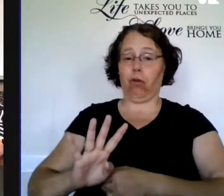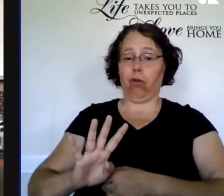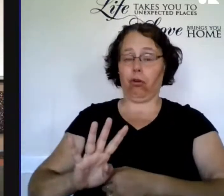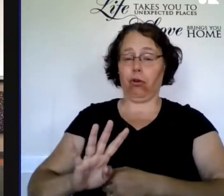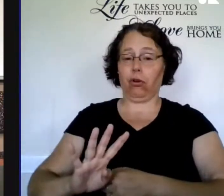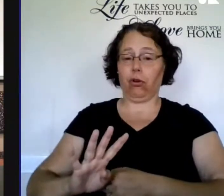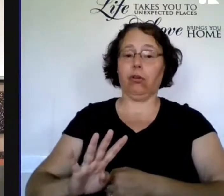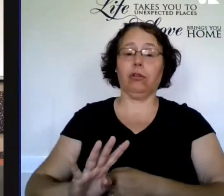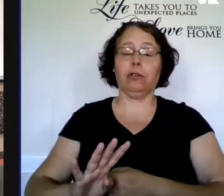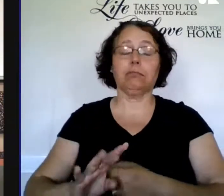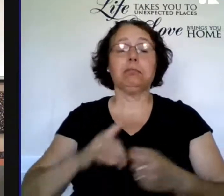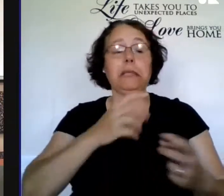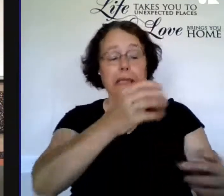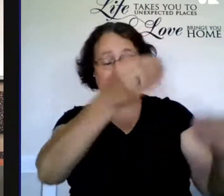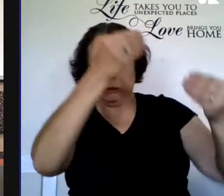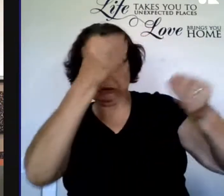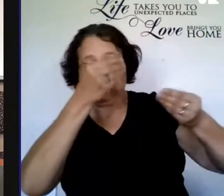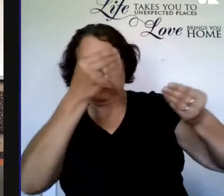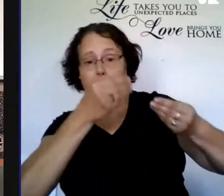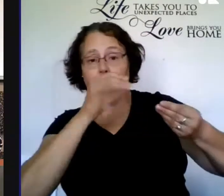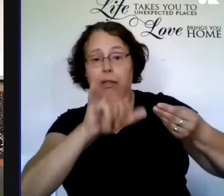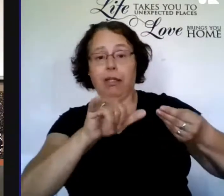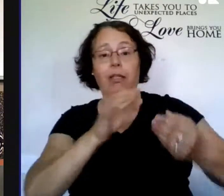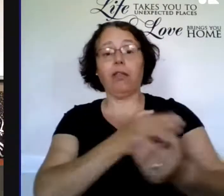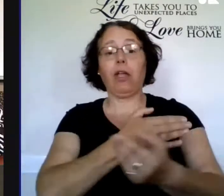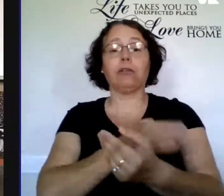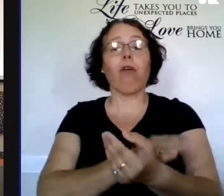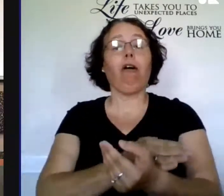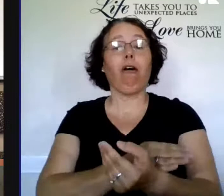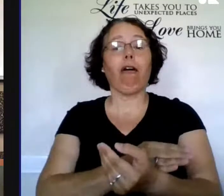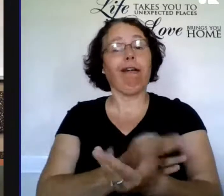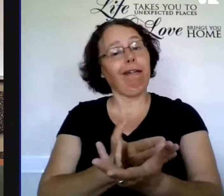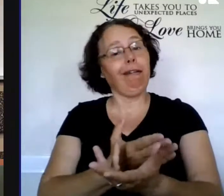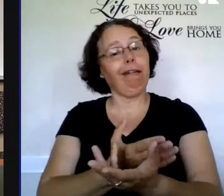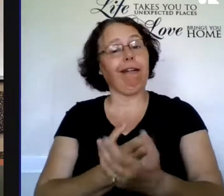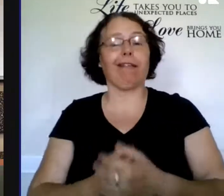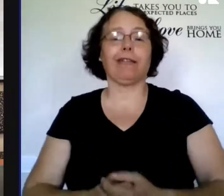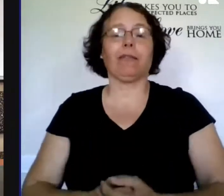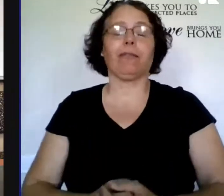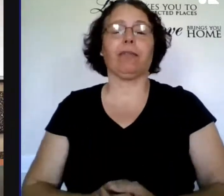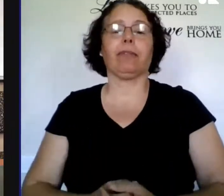school. The last thing I want to share with you today